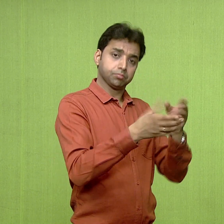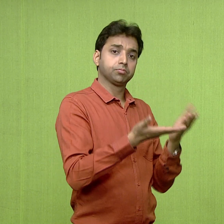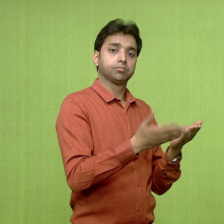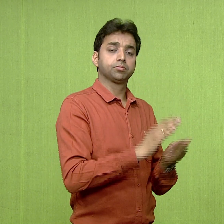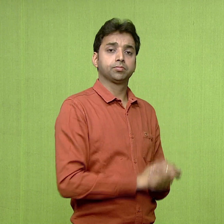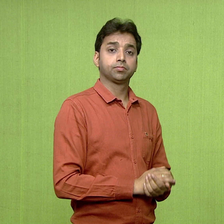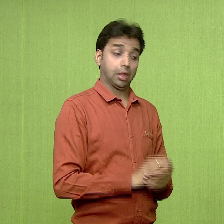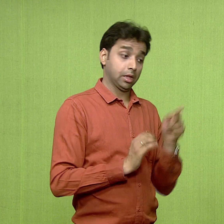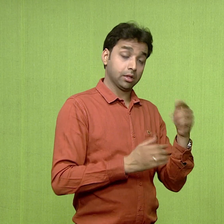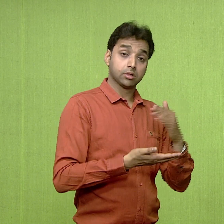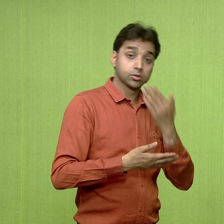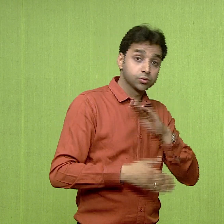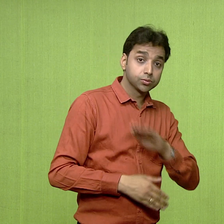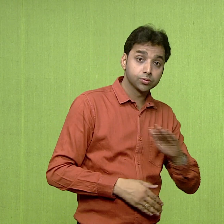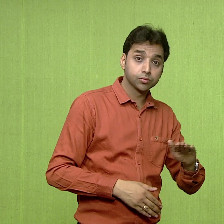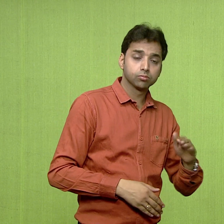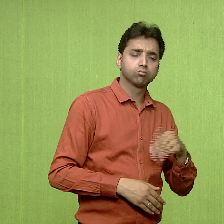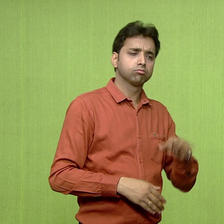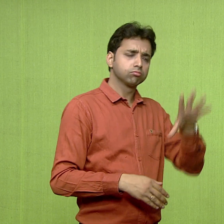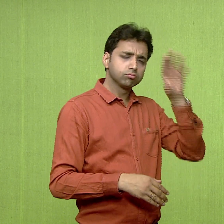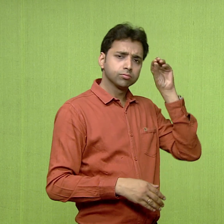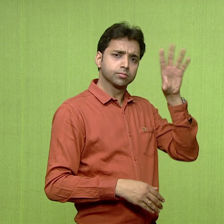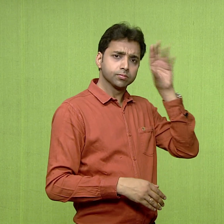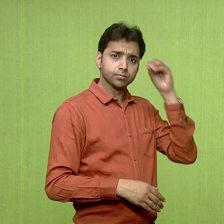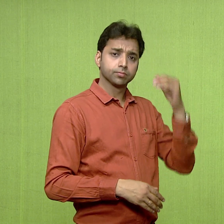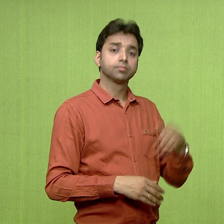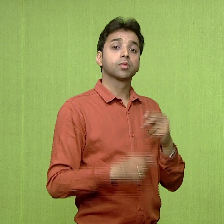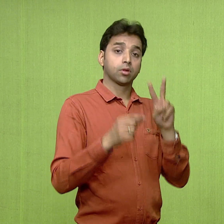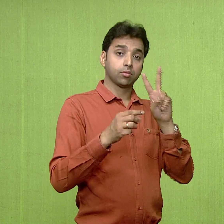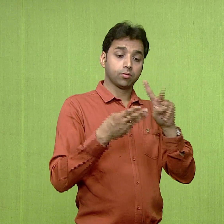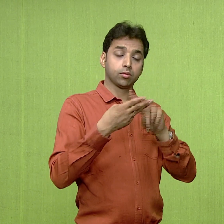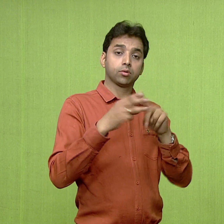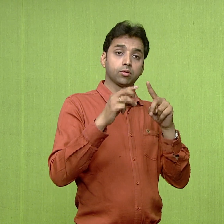The students had to learn for Vedas,